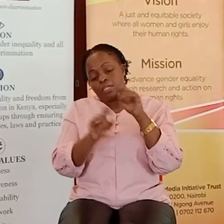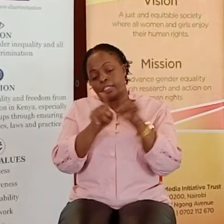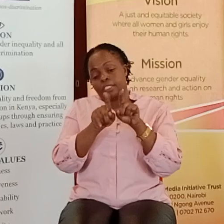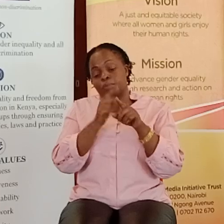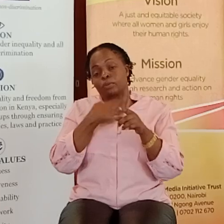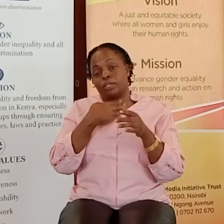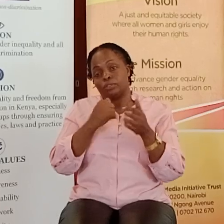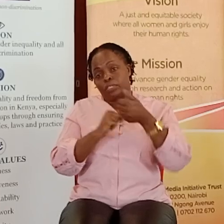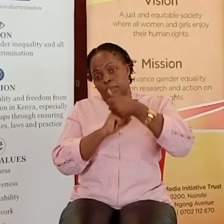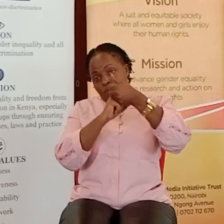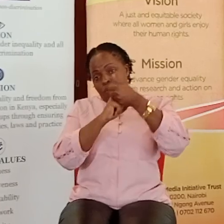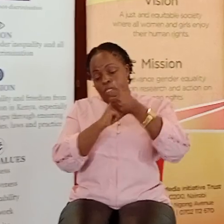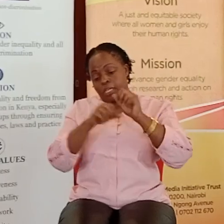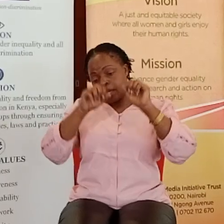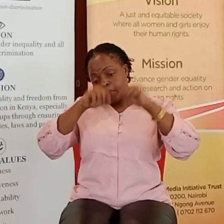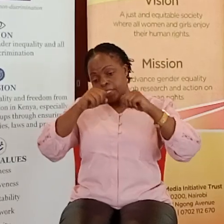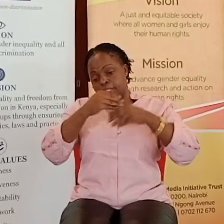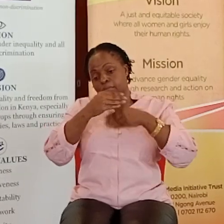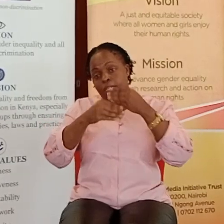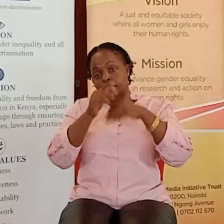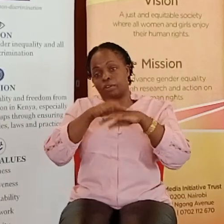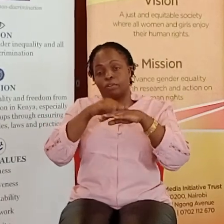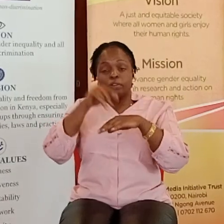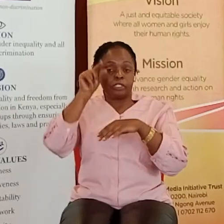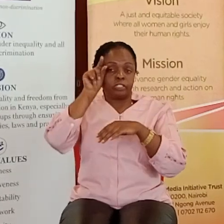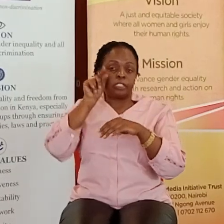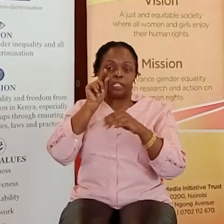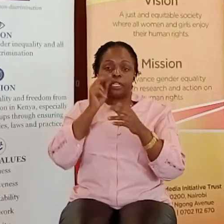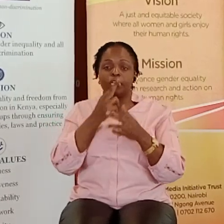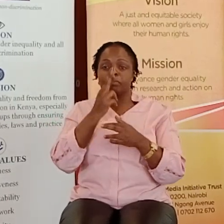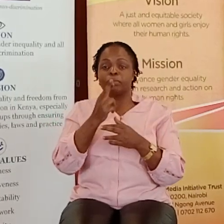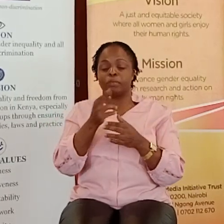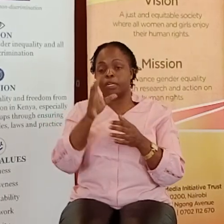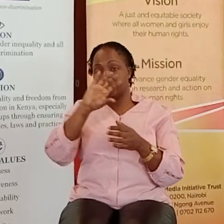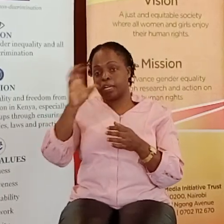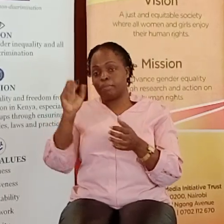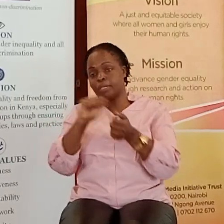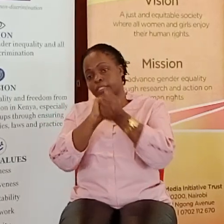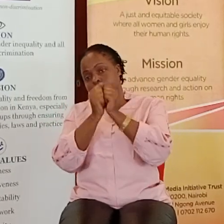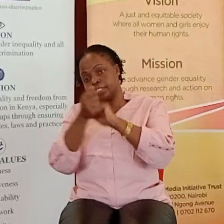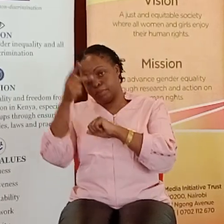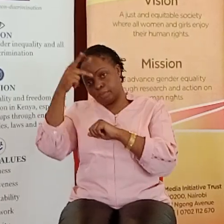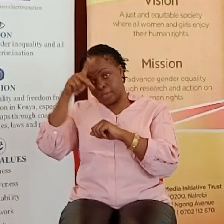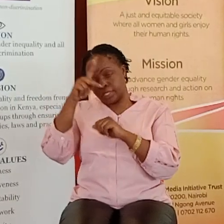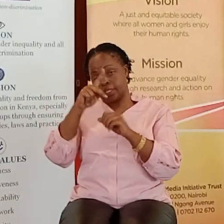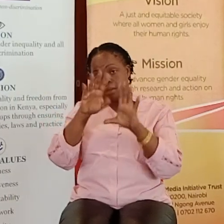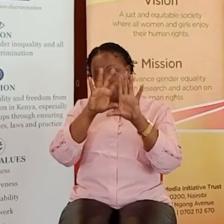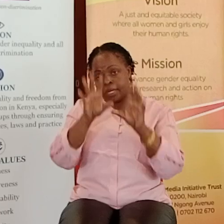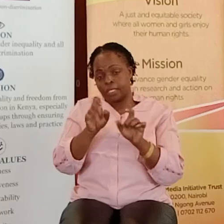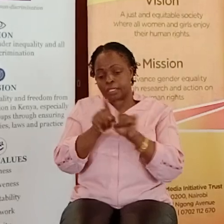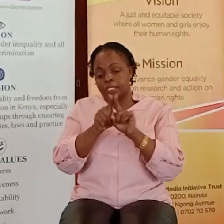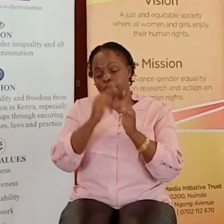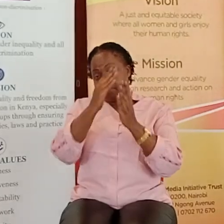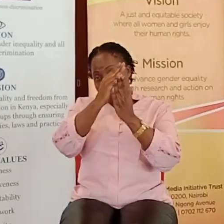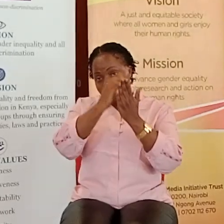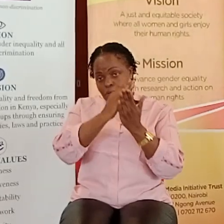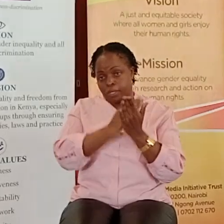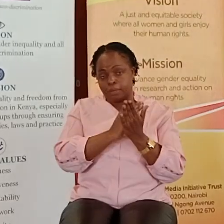and knowledge development on gender responsive climate change policies, budgets, and programs as well. We